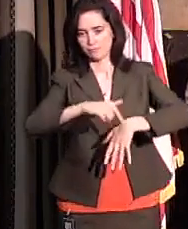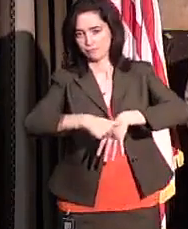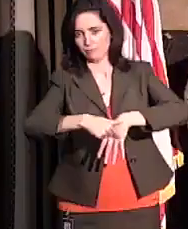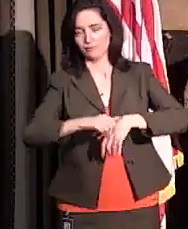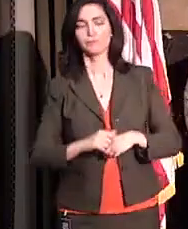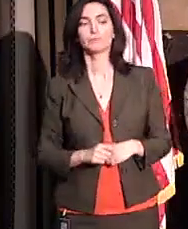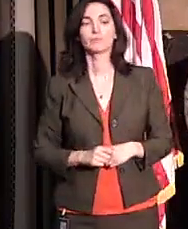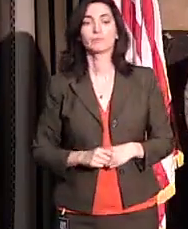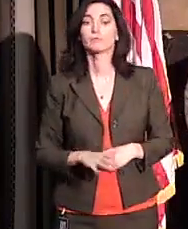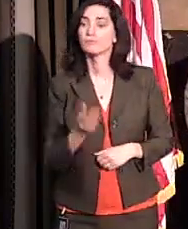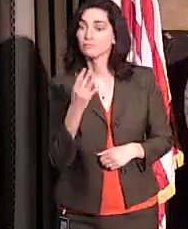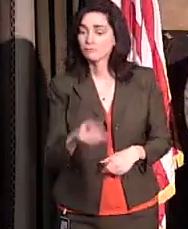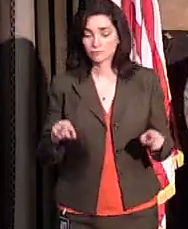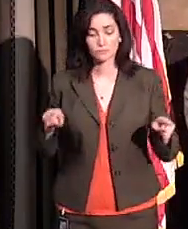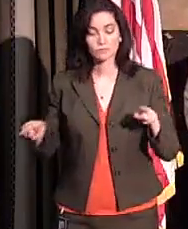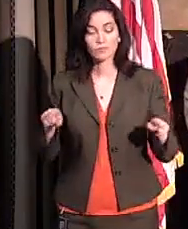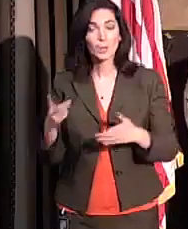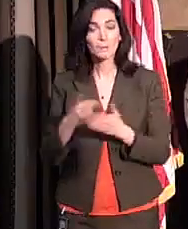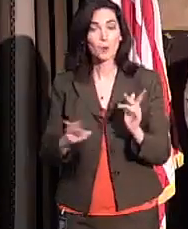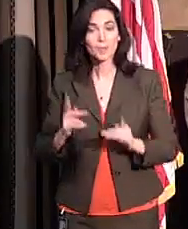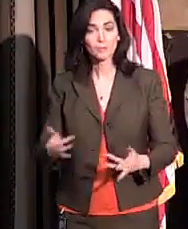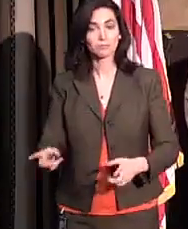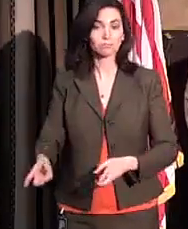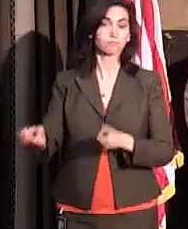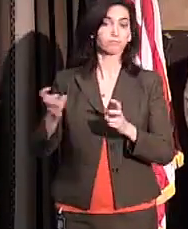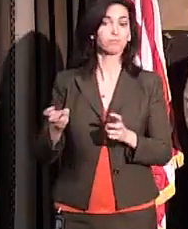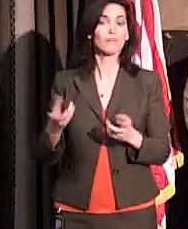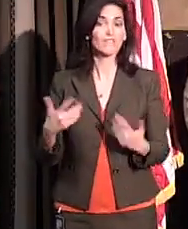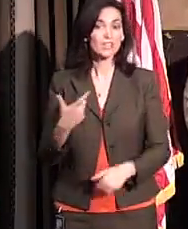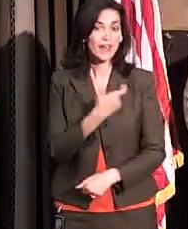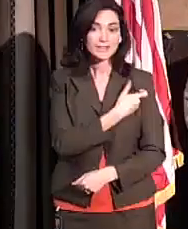2 individuals had not been vaccinated.